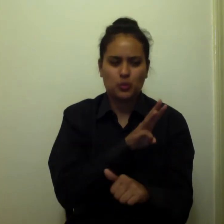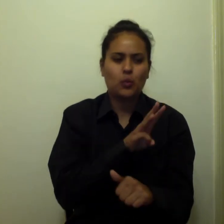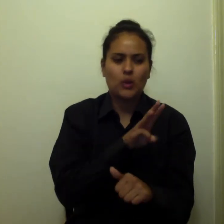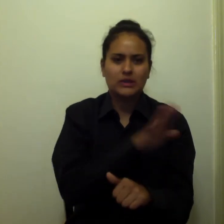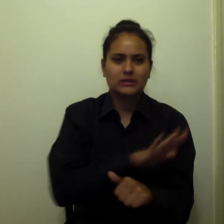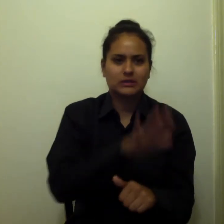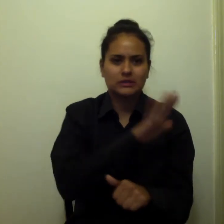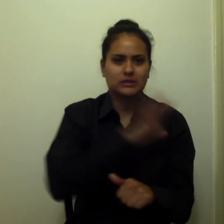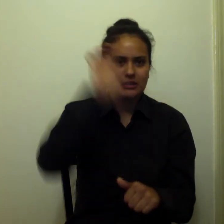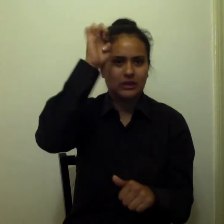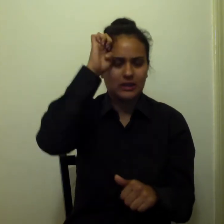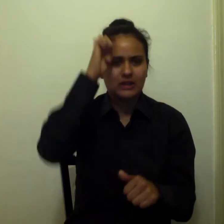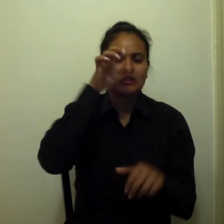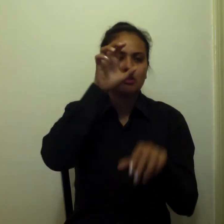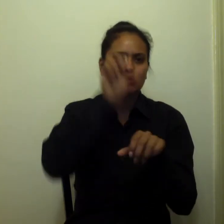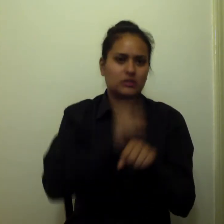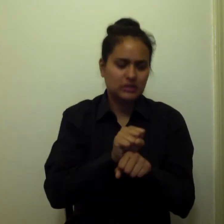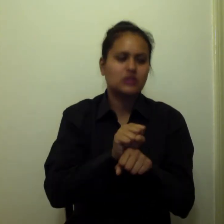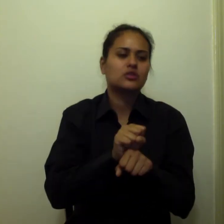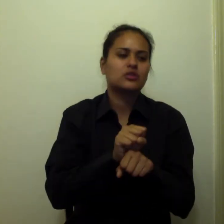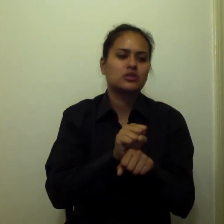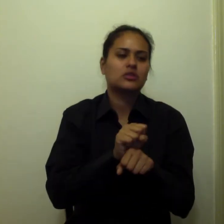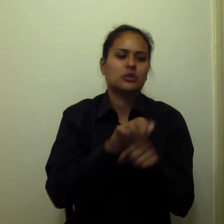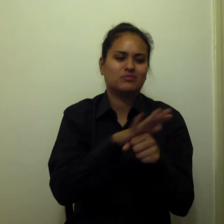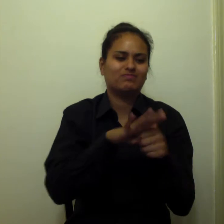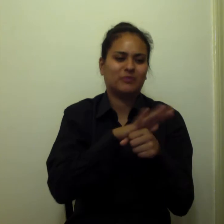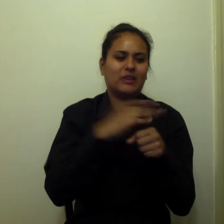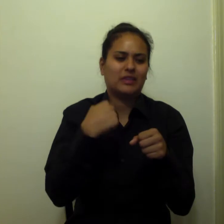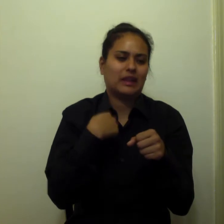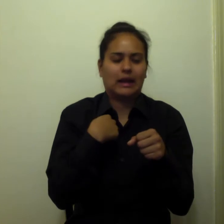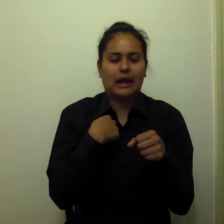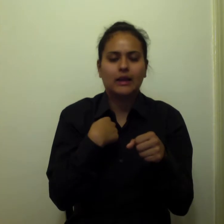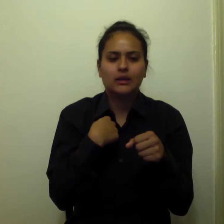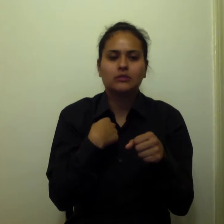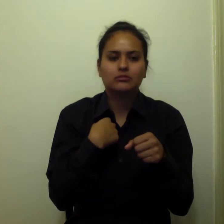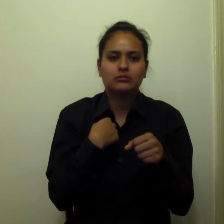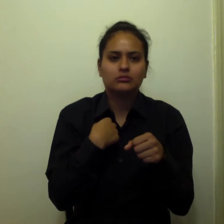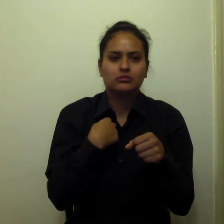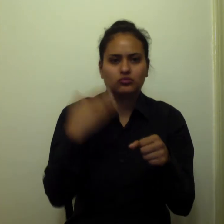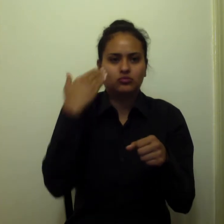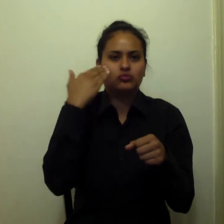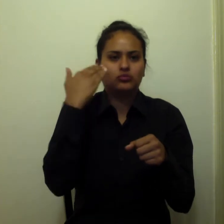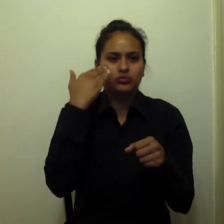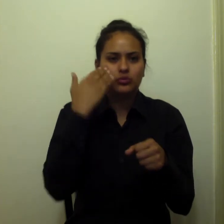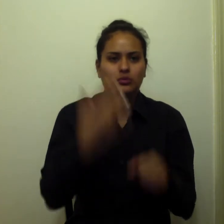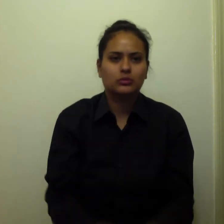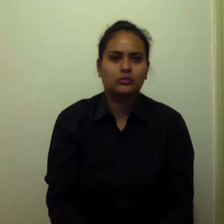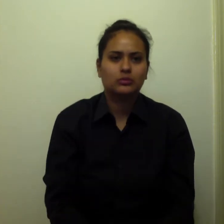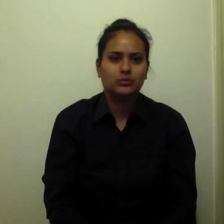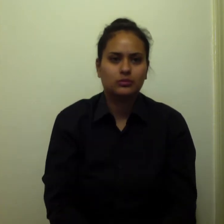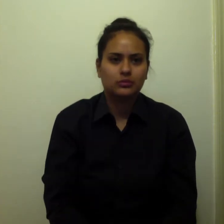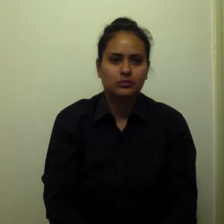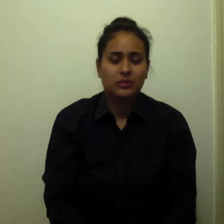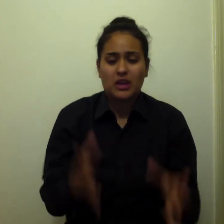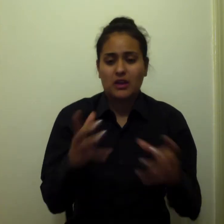area, and it's the area I know more about. If you want to work on other parts of what I agree is Europe for your essays and things, then